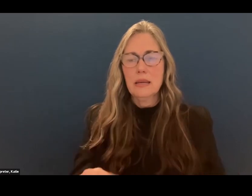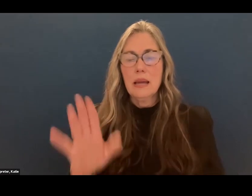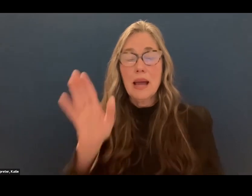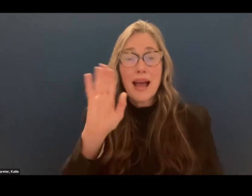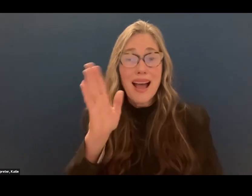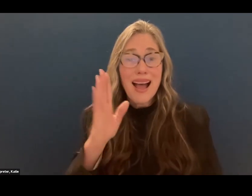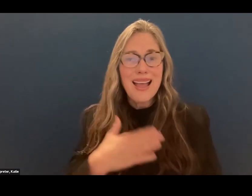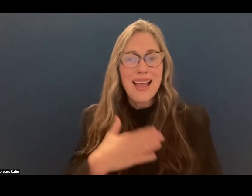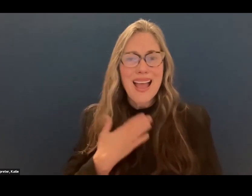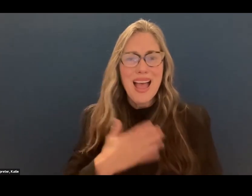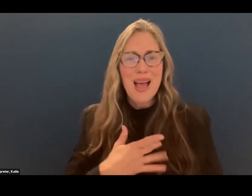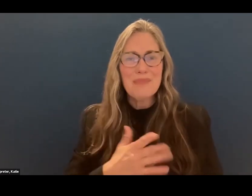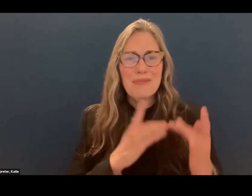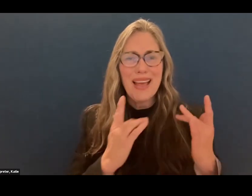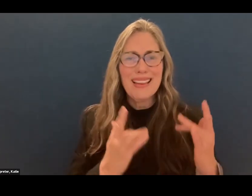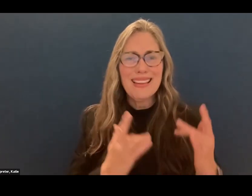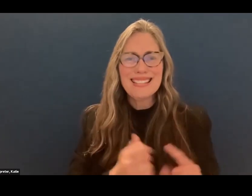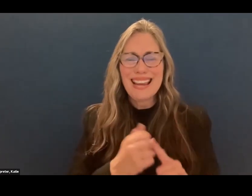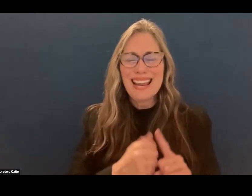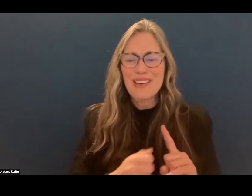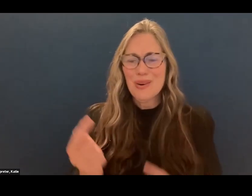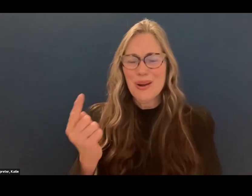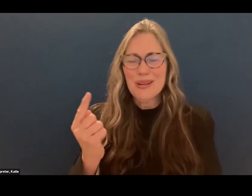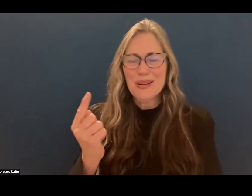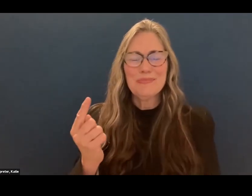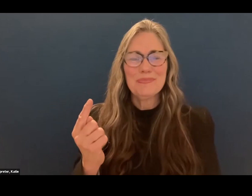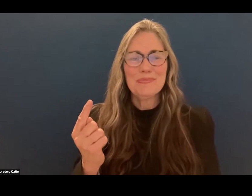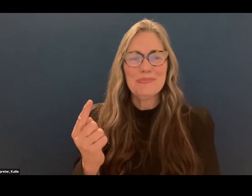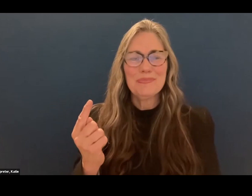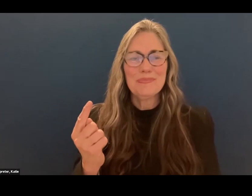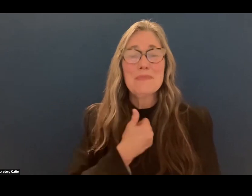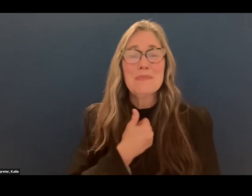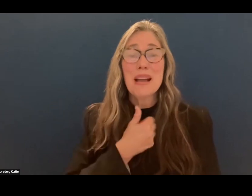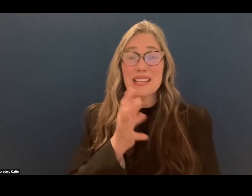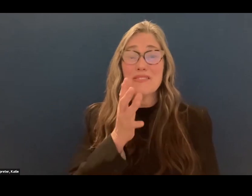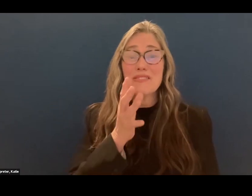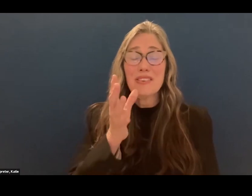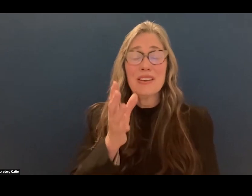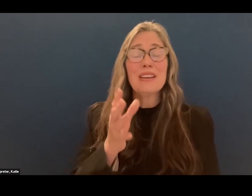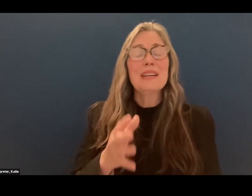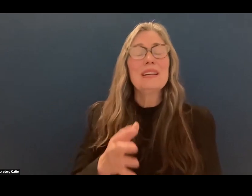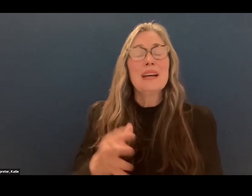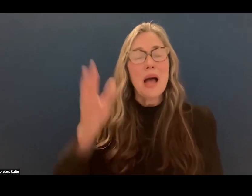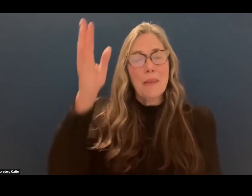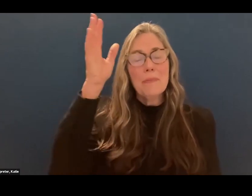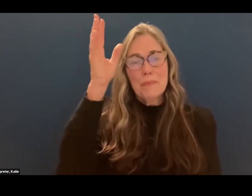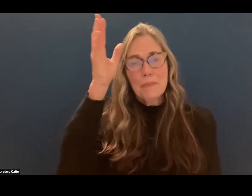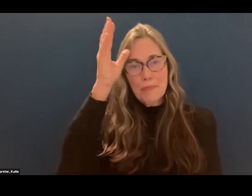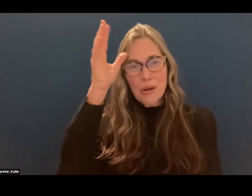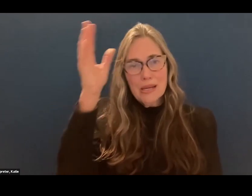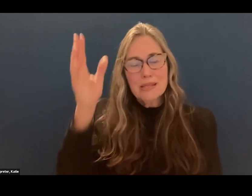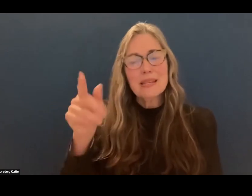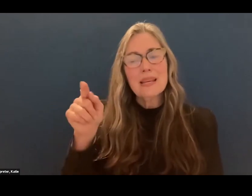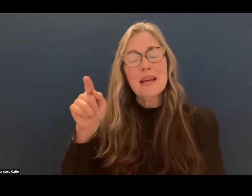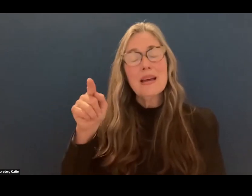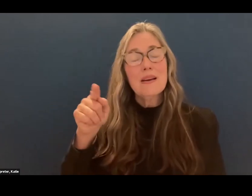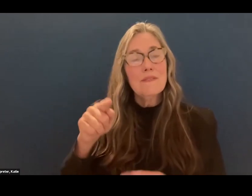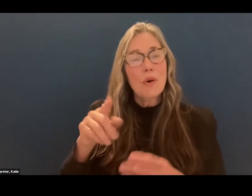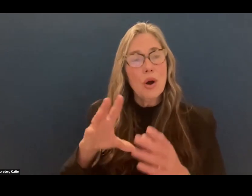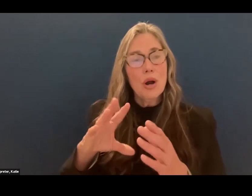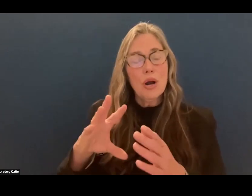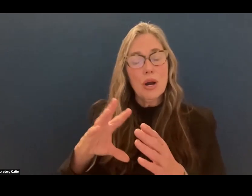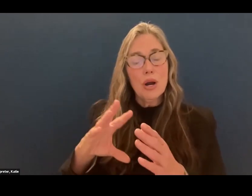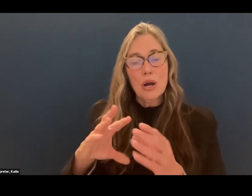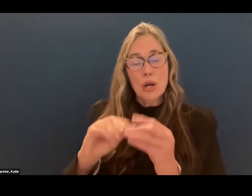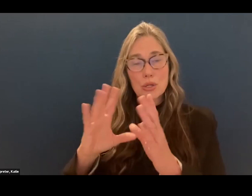Hi, happy Valentine's Day to everybody. I'm a parent of a child in junior high in this district.